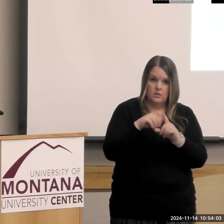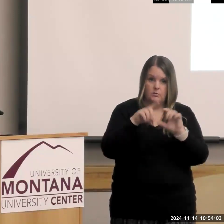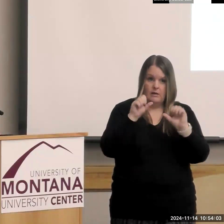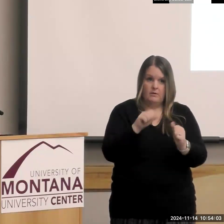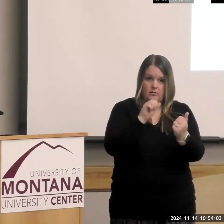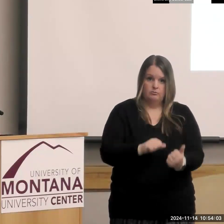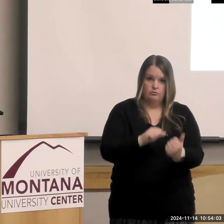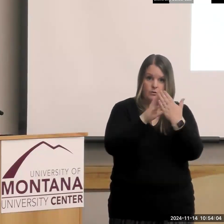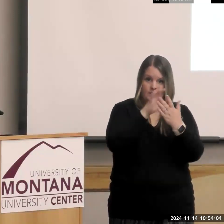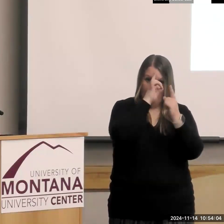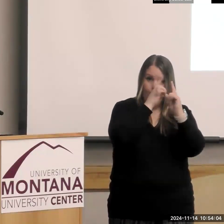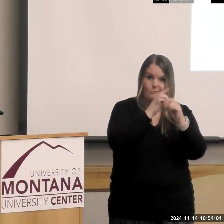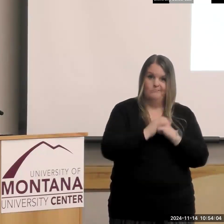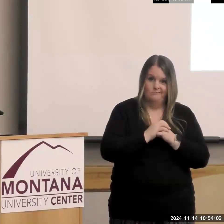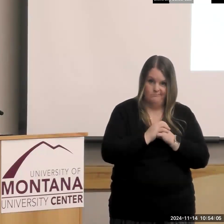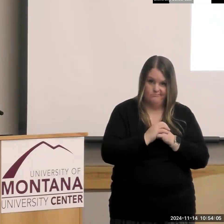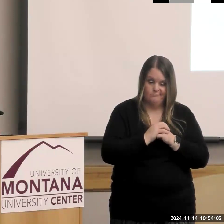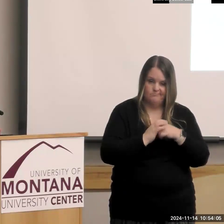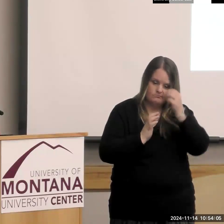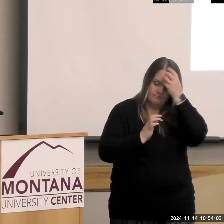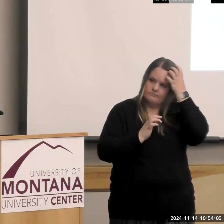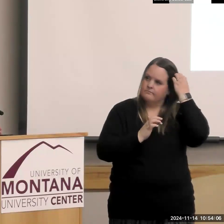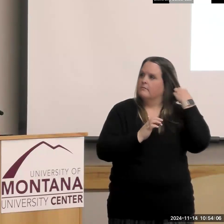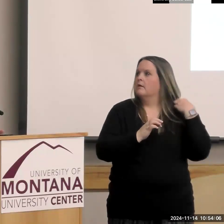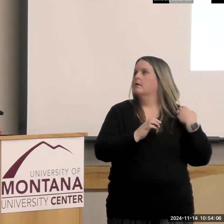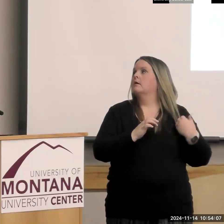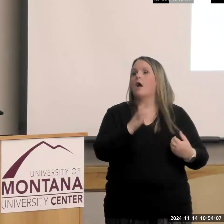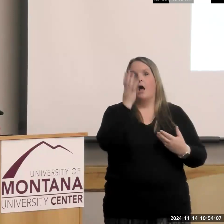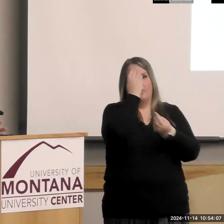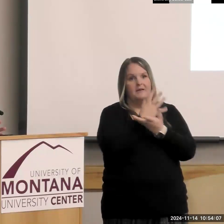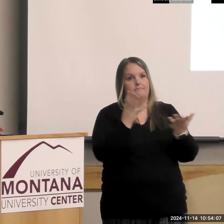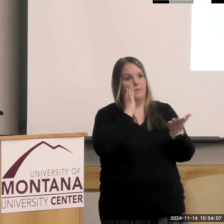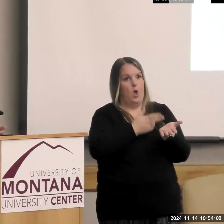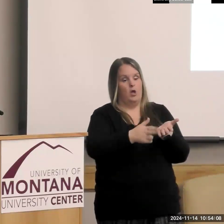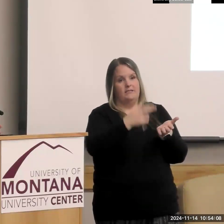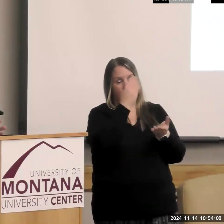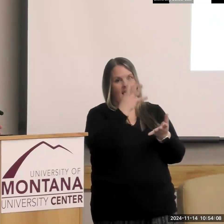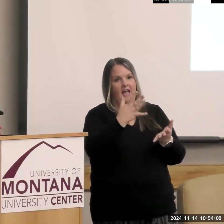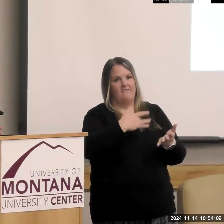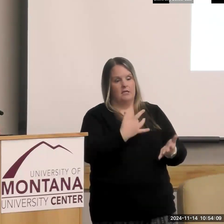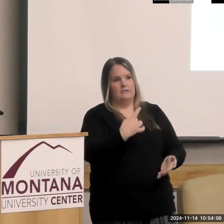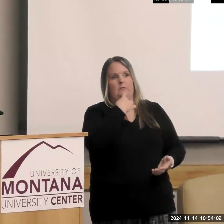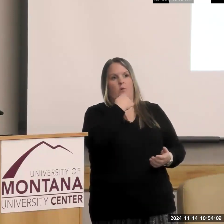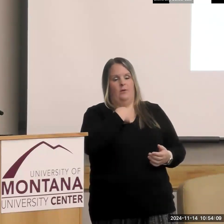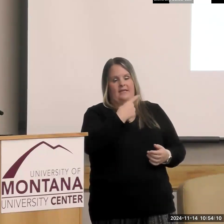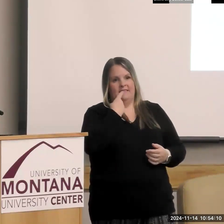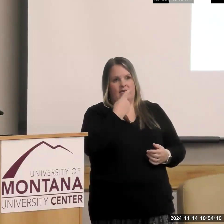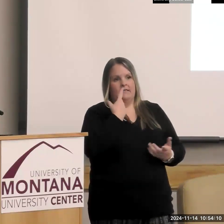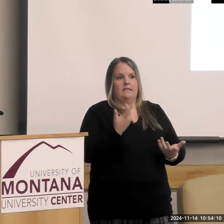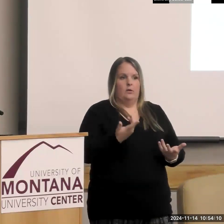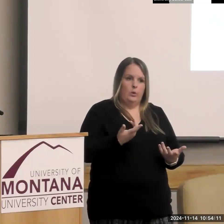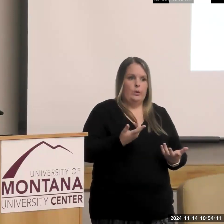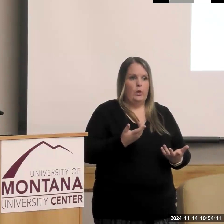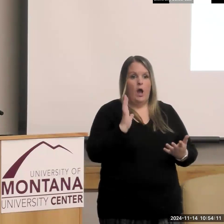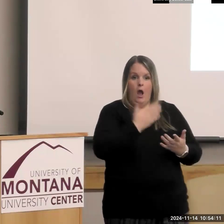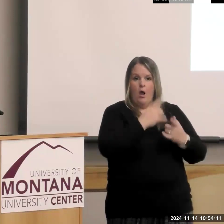one of those goals, right? So, and I will be the first to say, and this I think disappoints some folks when I say it, our